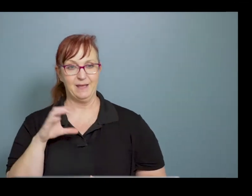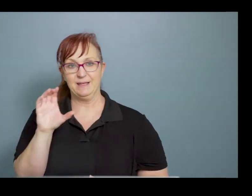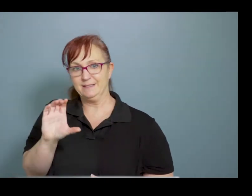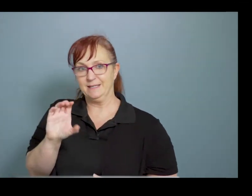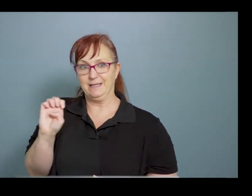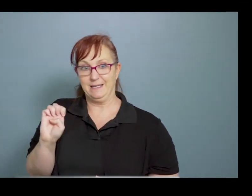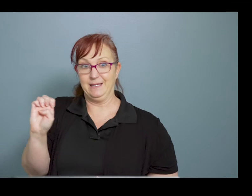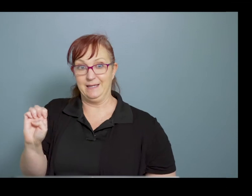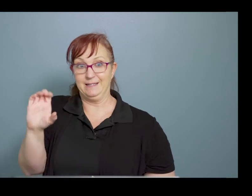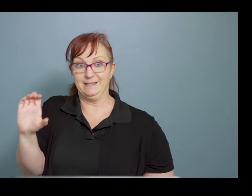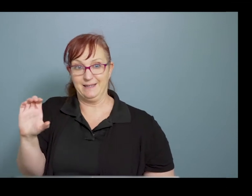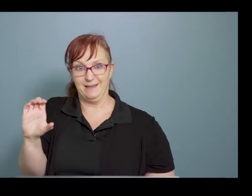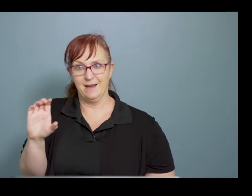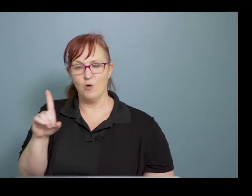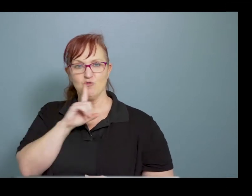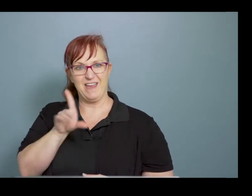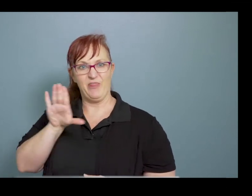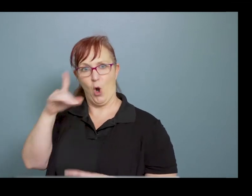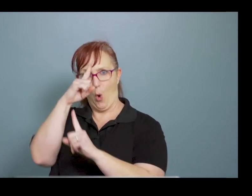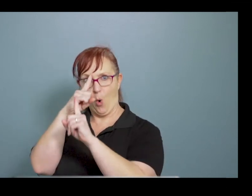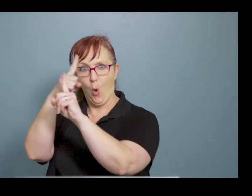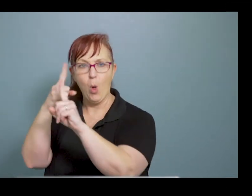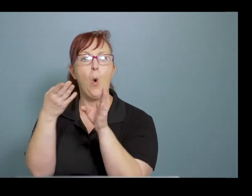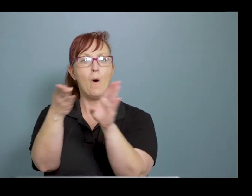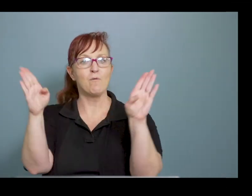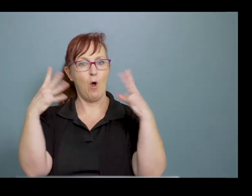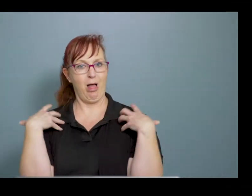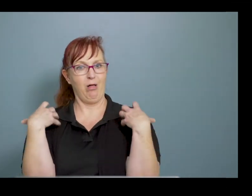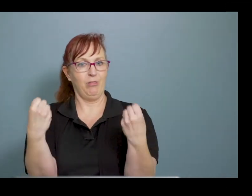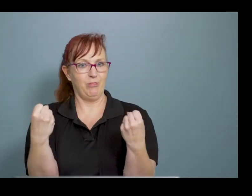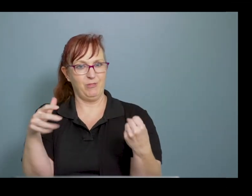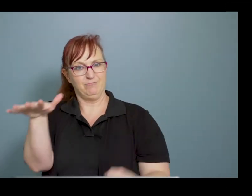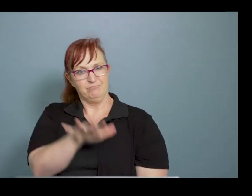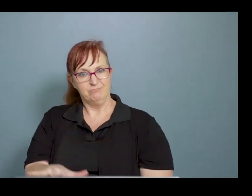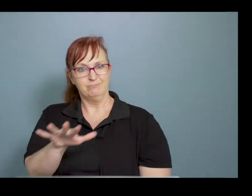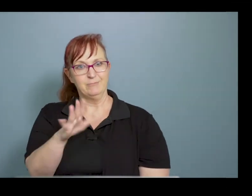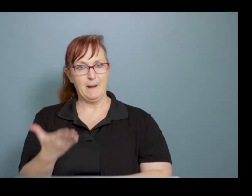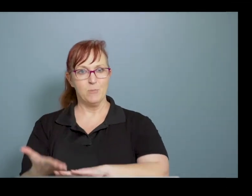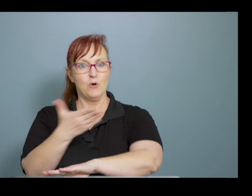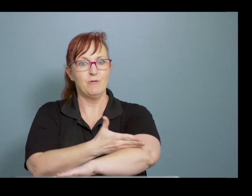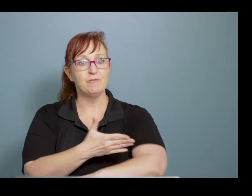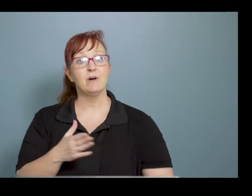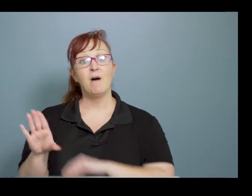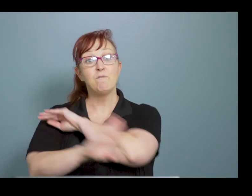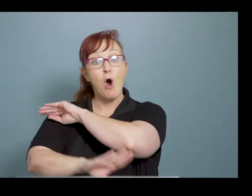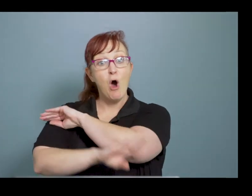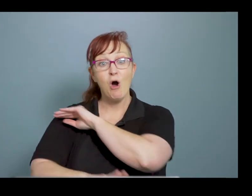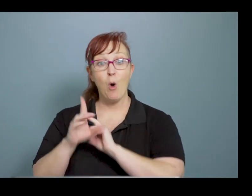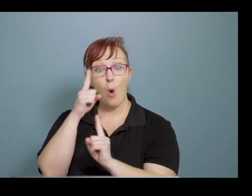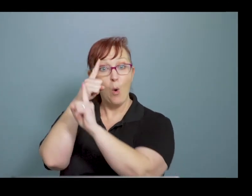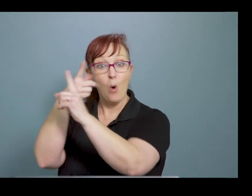goal is to help the overall health and wellness of each of us. We've had walking the fall, we've